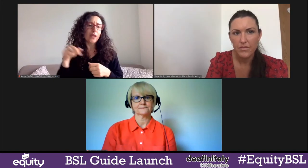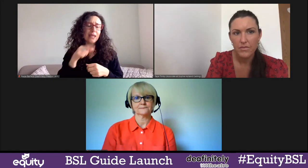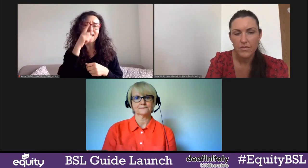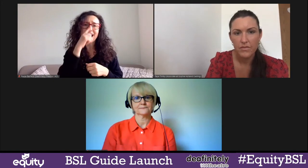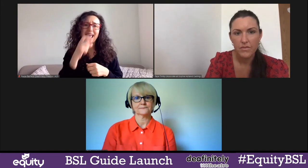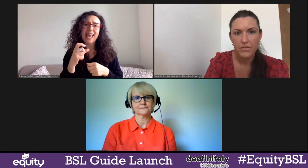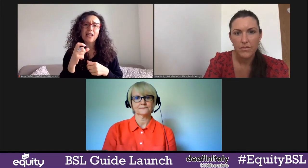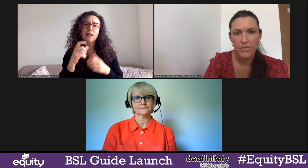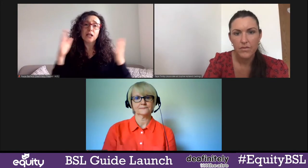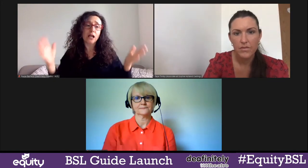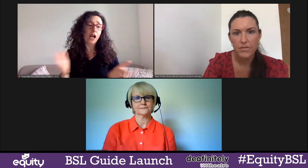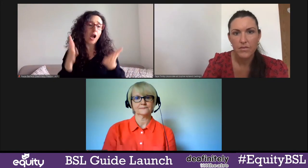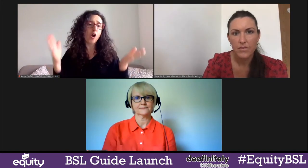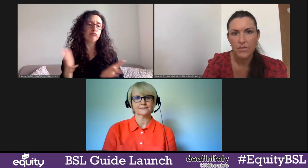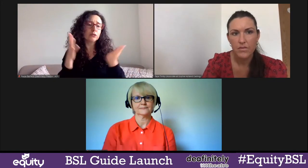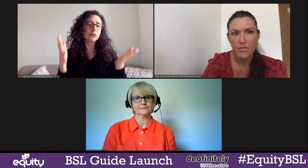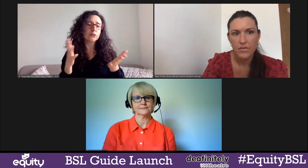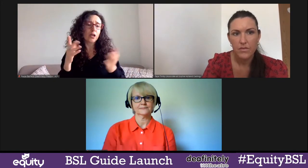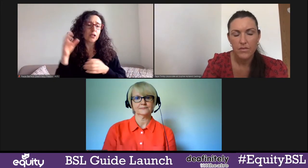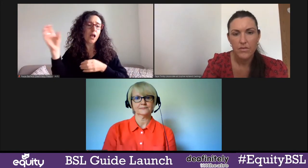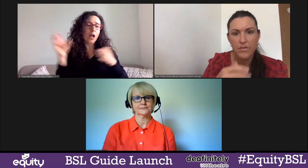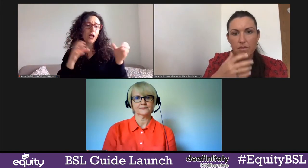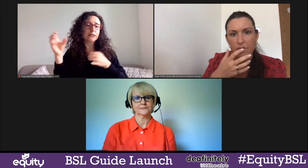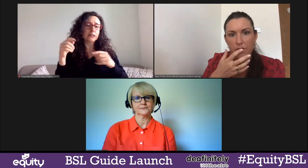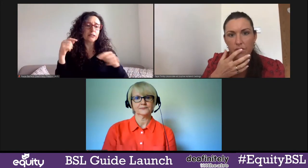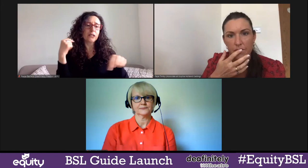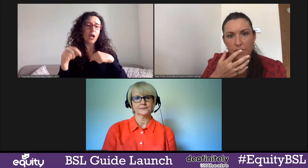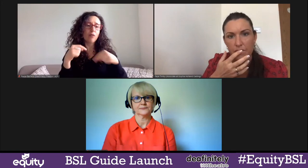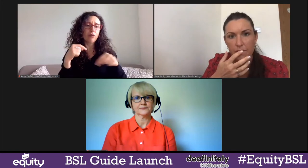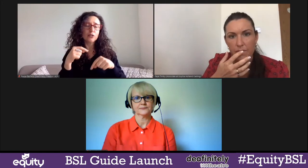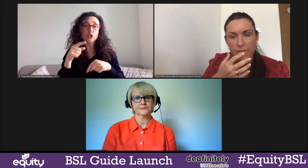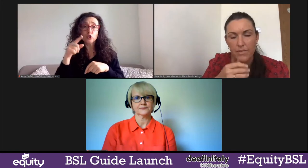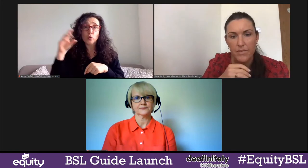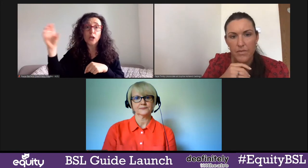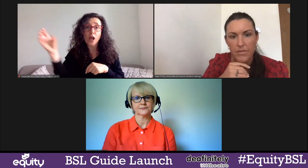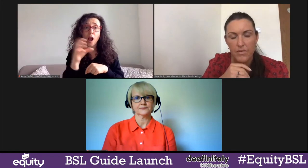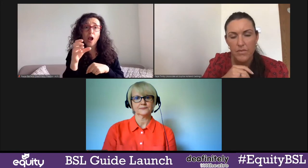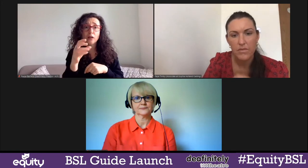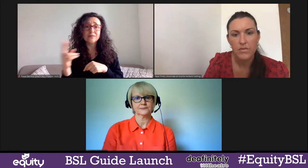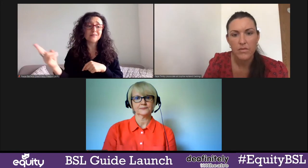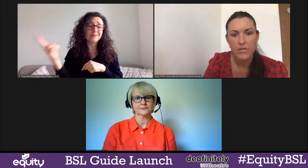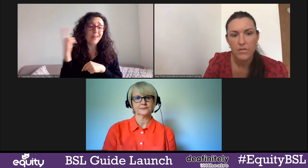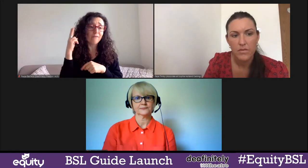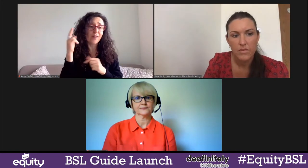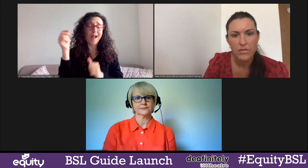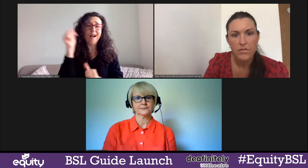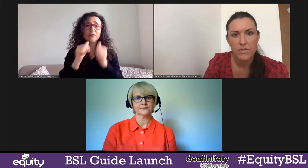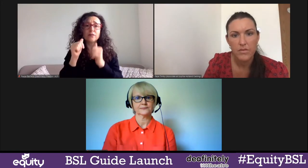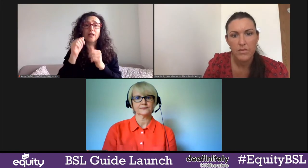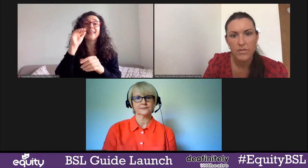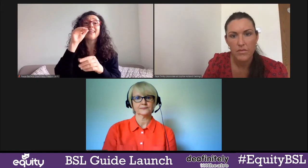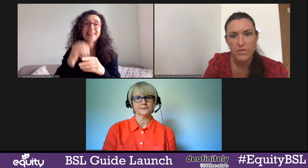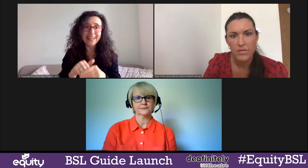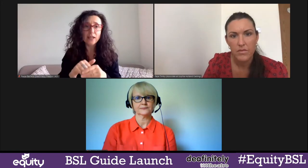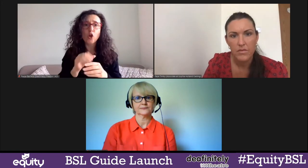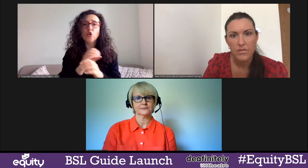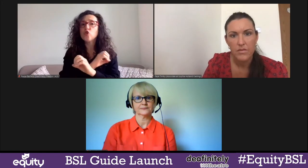It is, how can we encourage casting directors to cast deaf